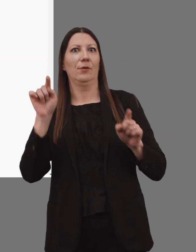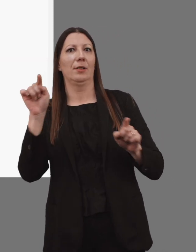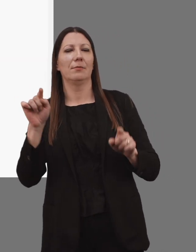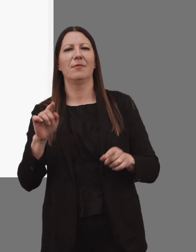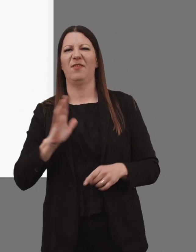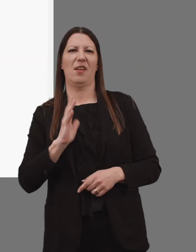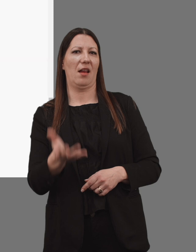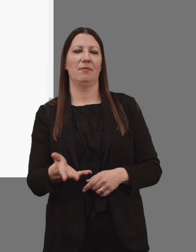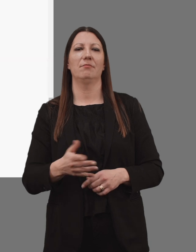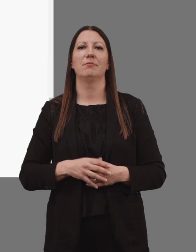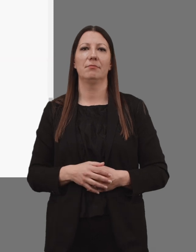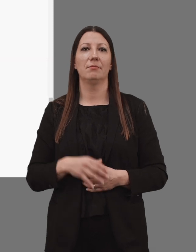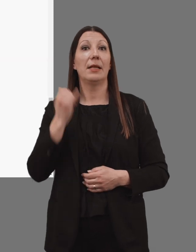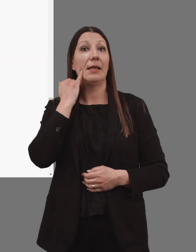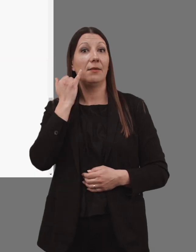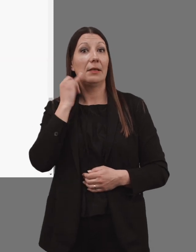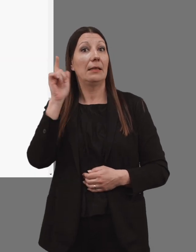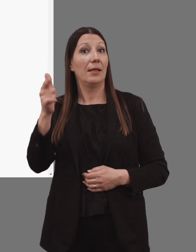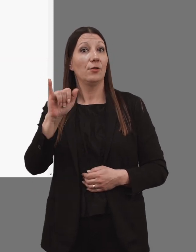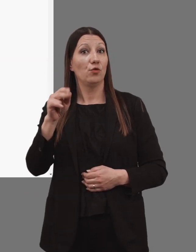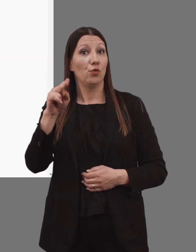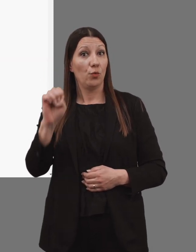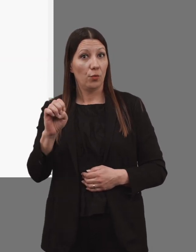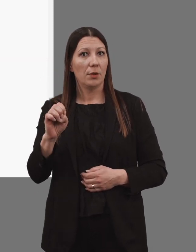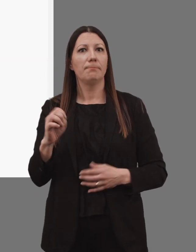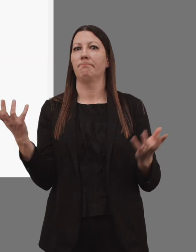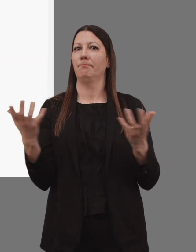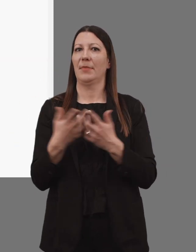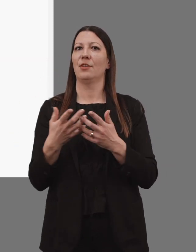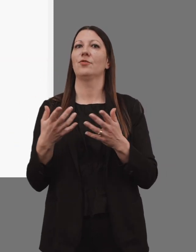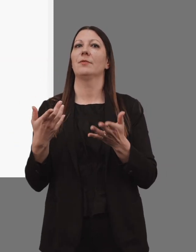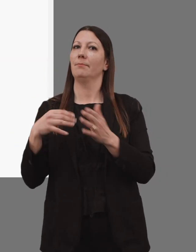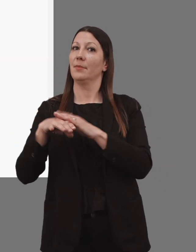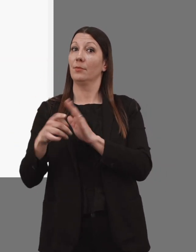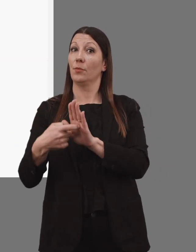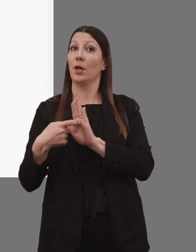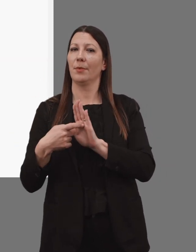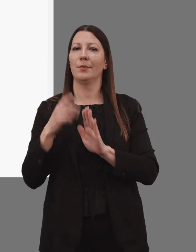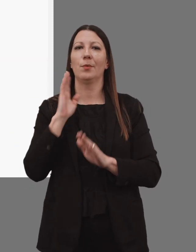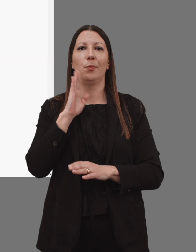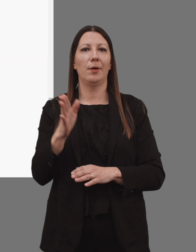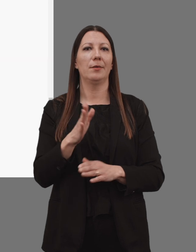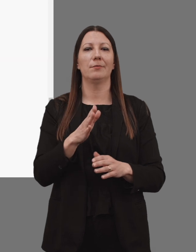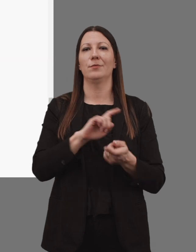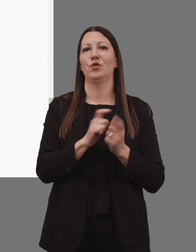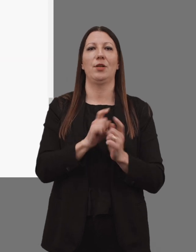it still meets the admission requirements, then you will be switched to a full